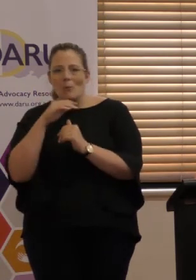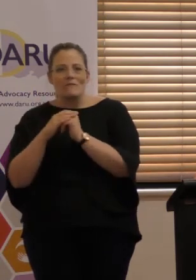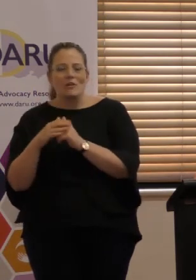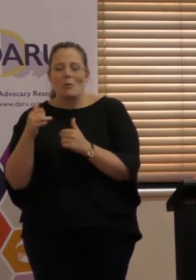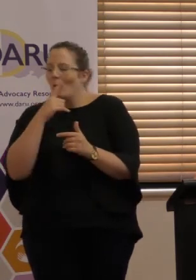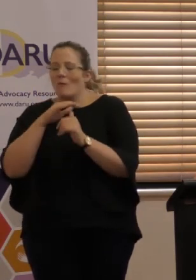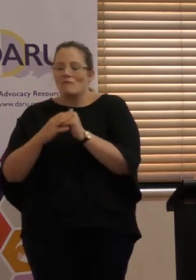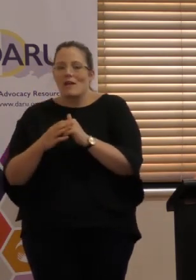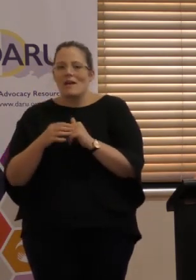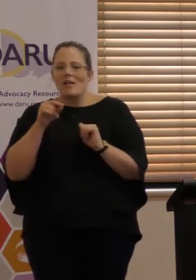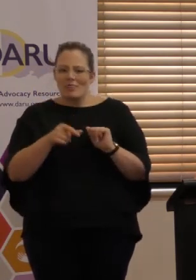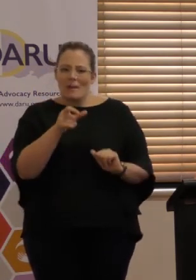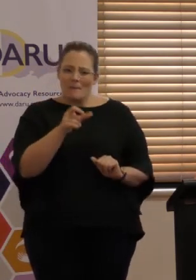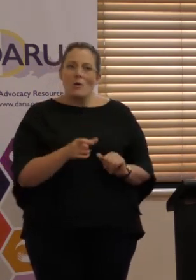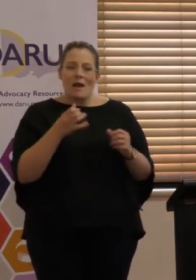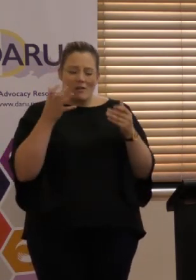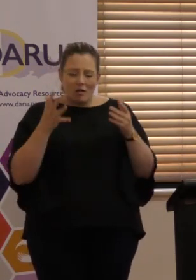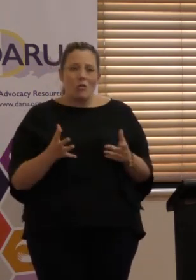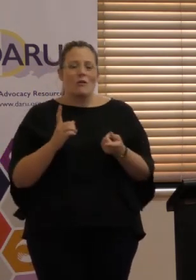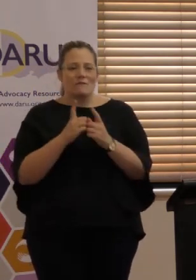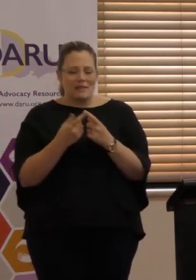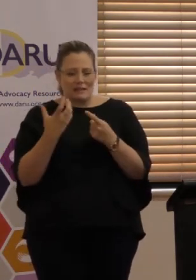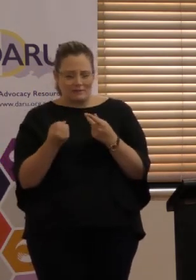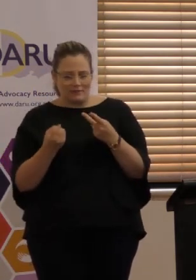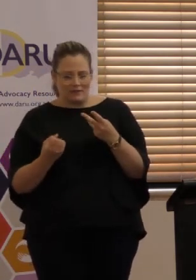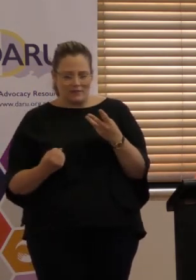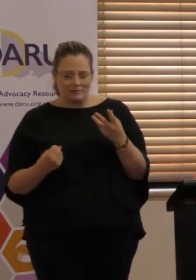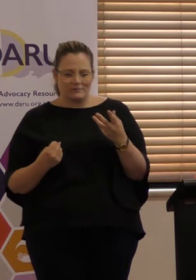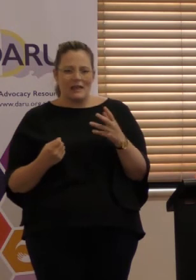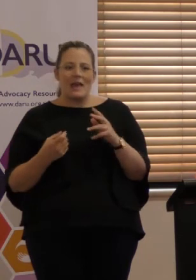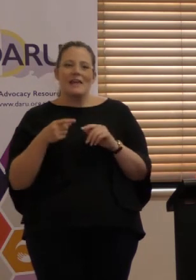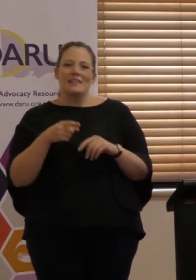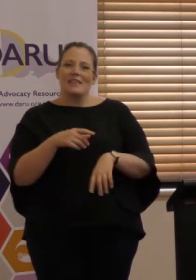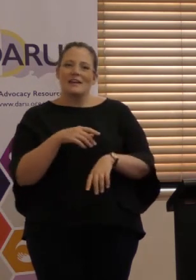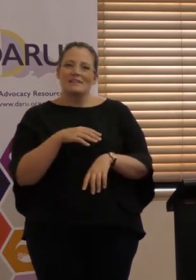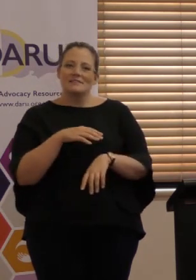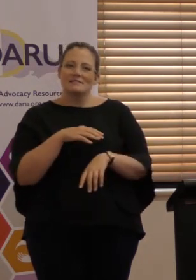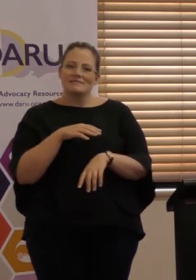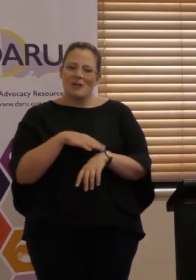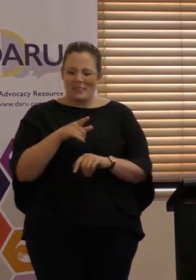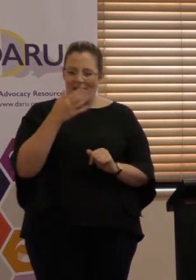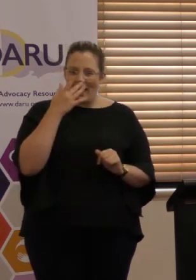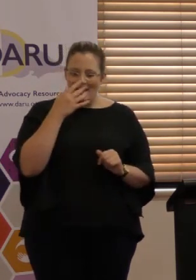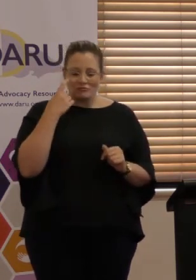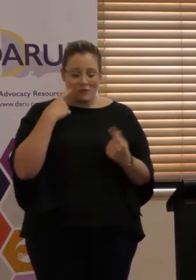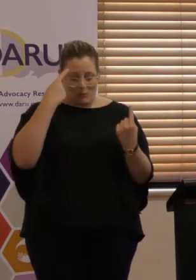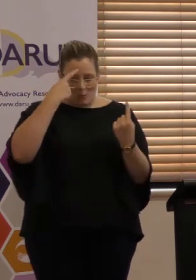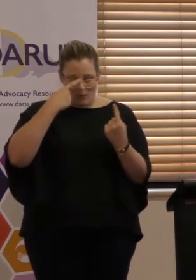They have lots of things going on, and when you're at an age where you're figuring a number of things out all at